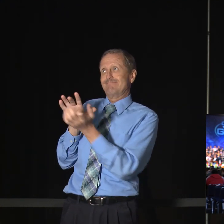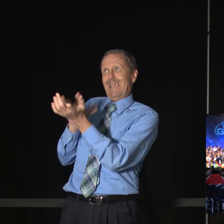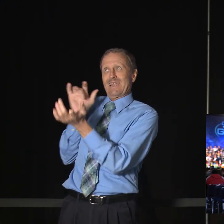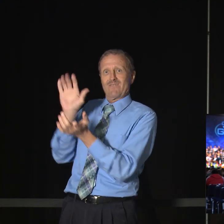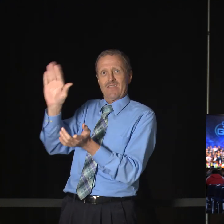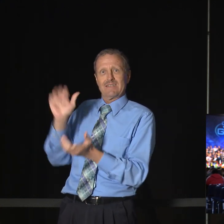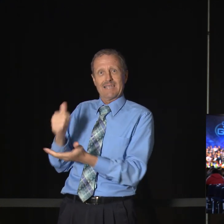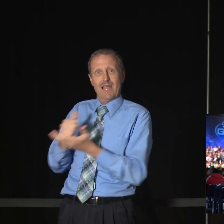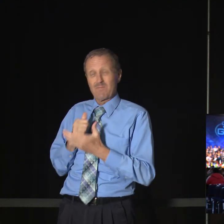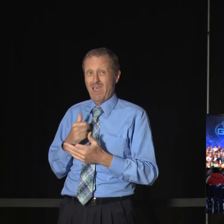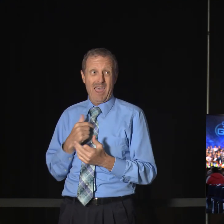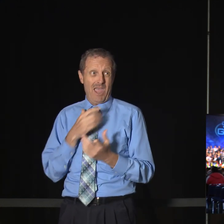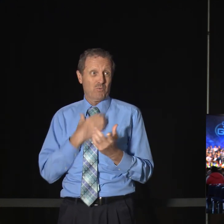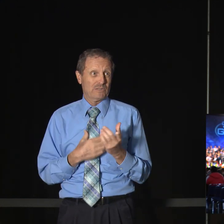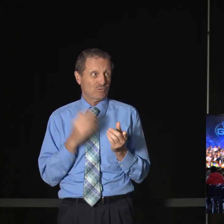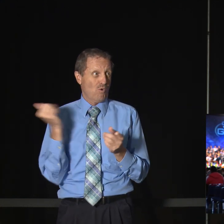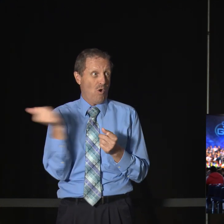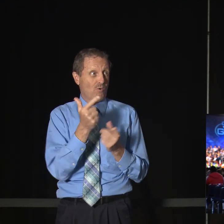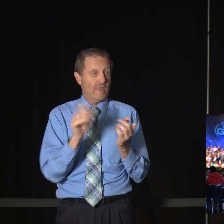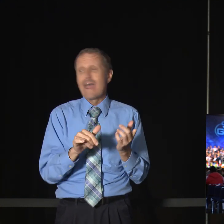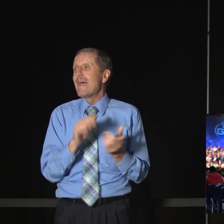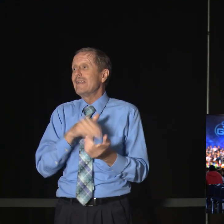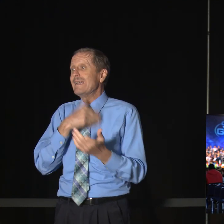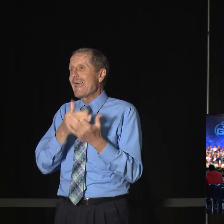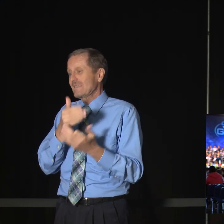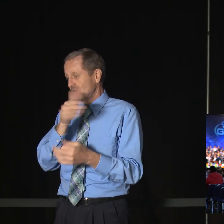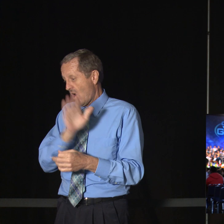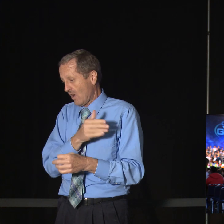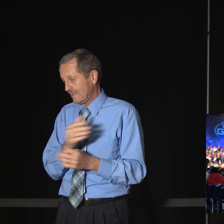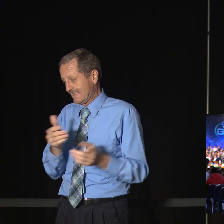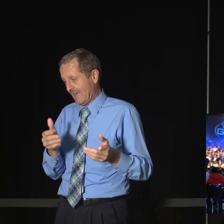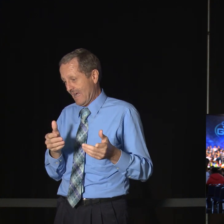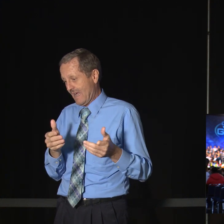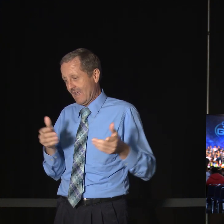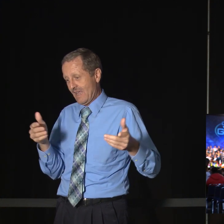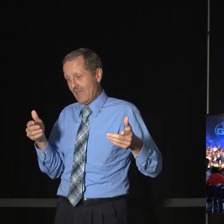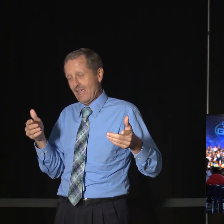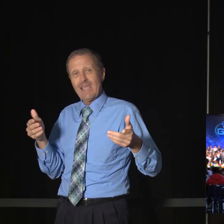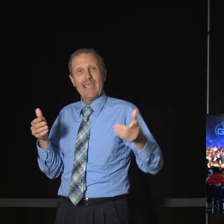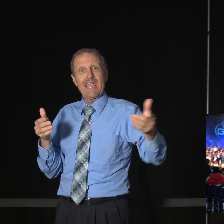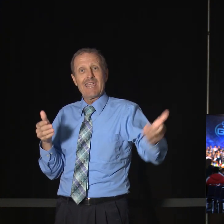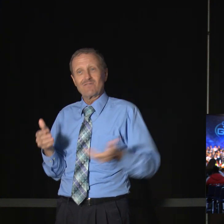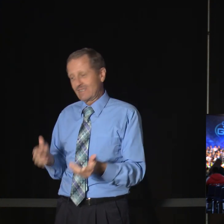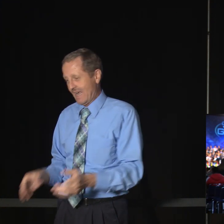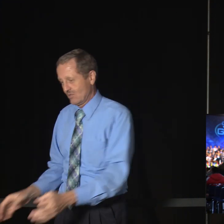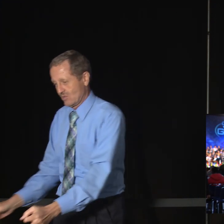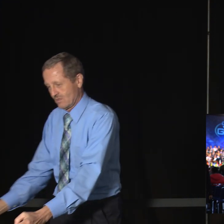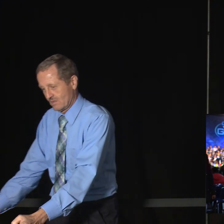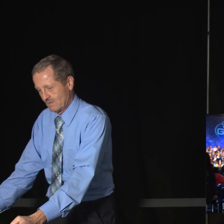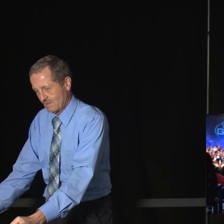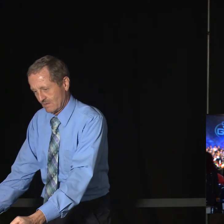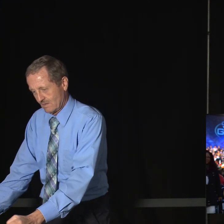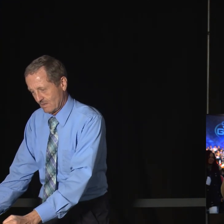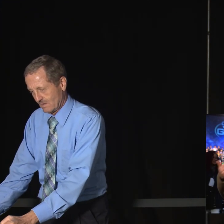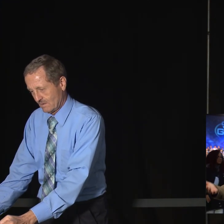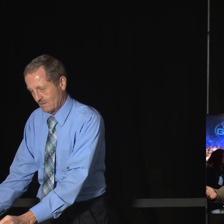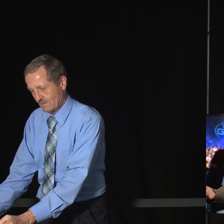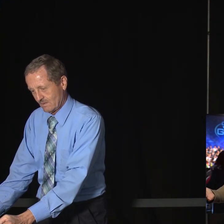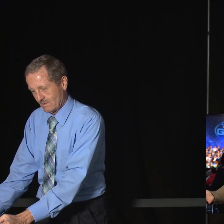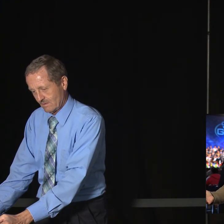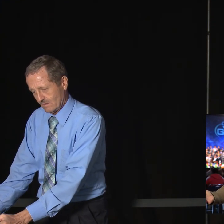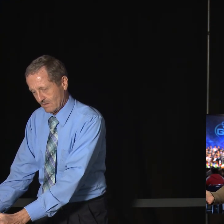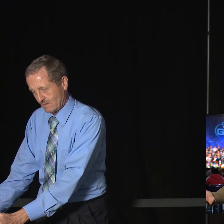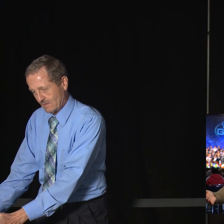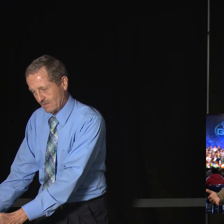young, now I am old, but I have never seen the righteous forsaken nor his seed begging bread. And I'm just grateful as I'm looking back